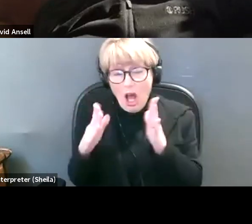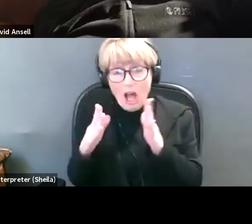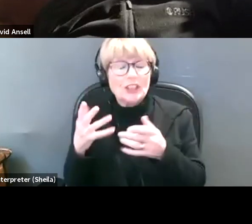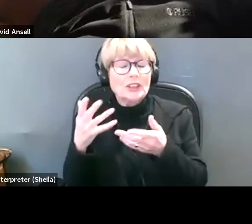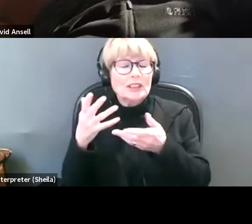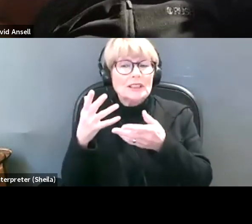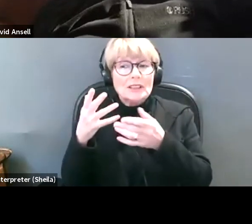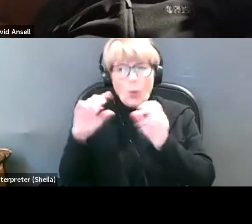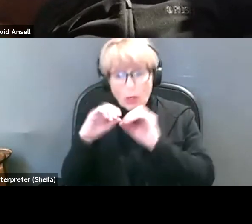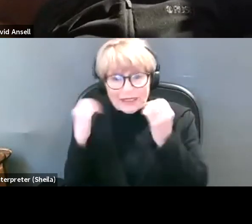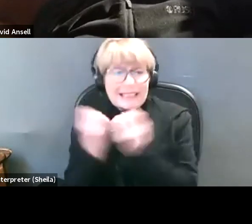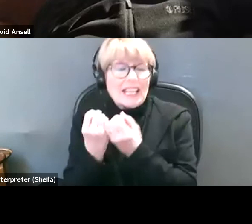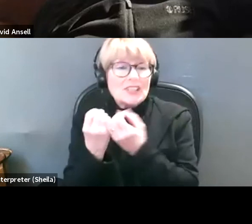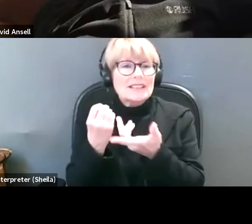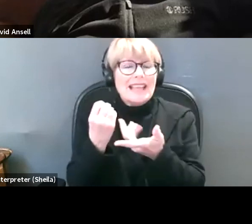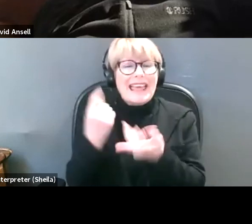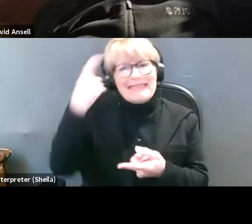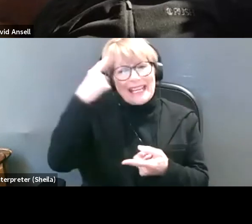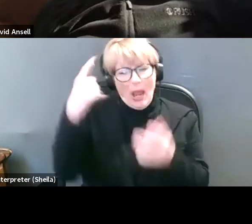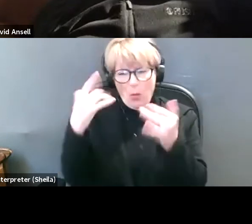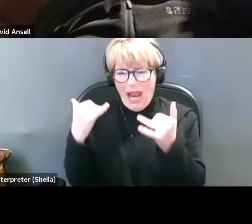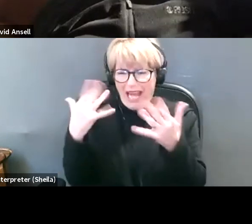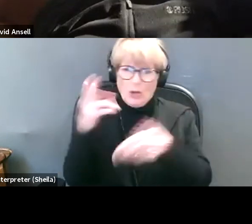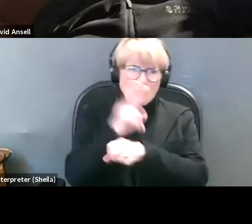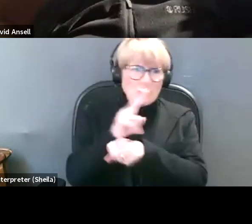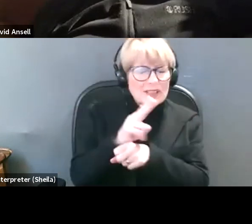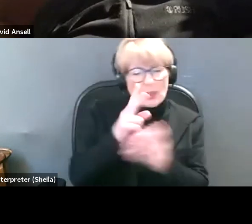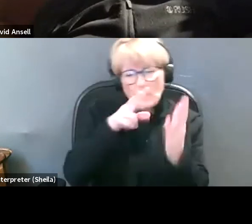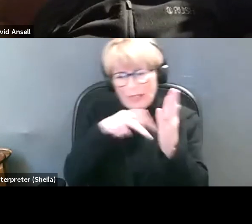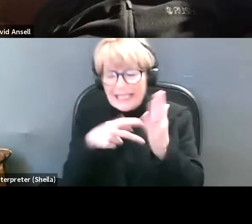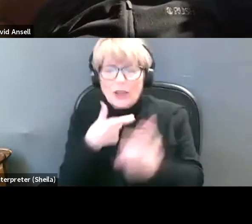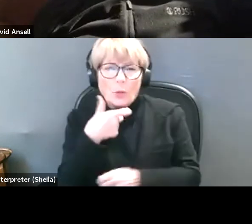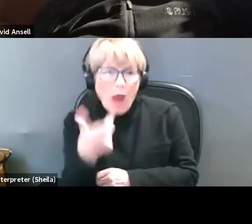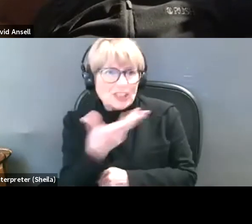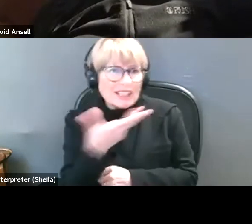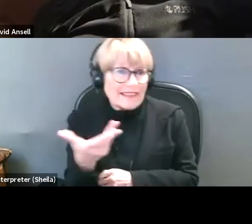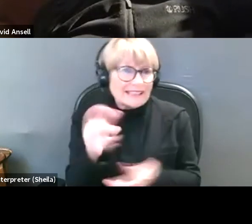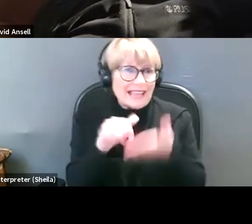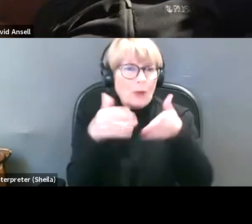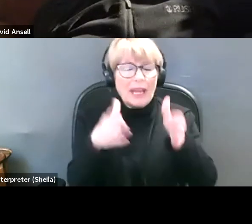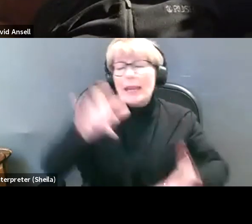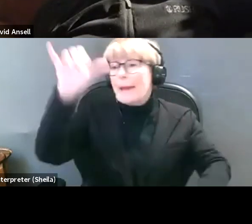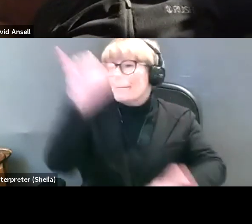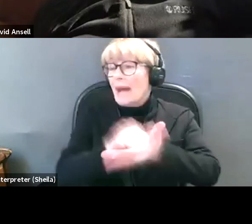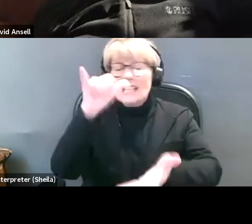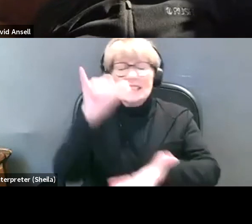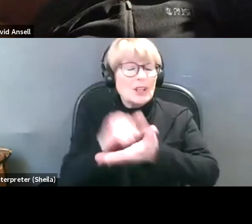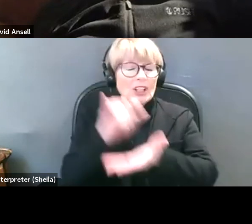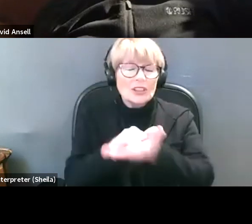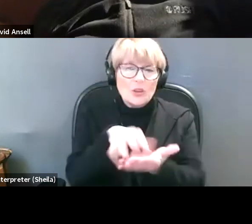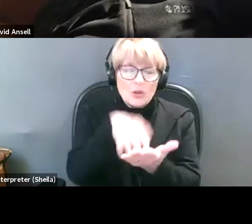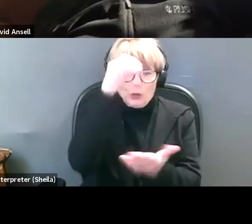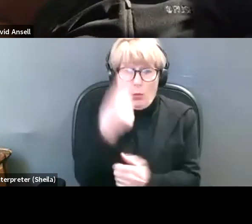supporting and why you're consuming things that way. I think that's like, it's impossible to take like one thing away and like, now I'm going to